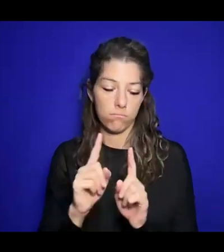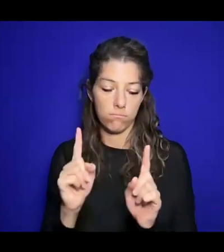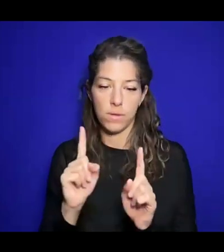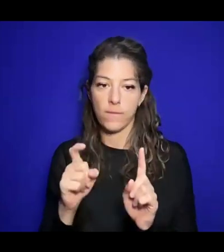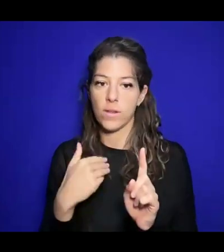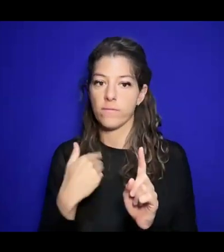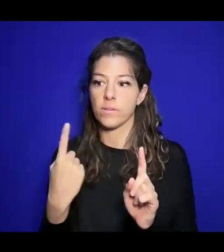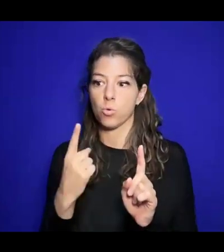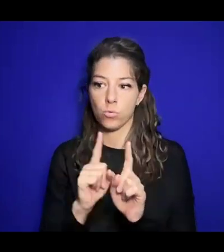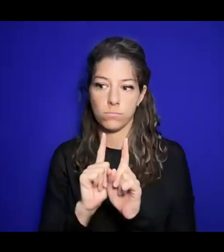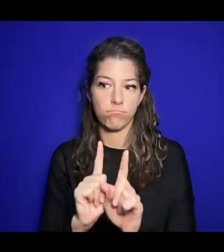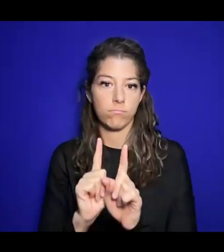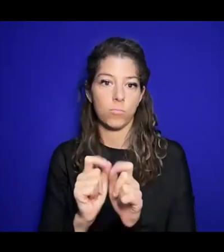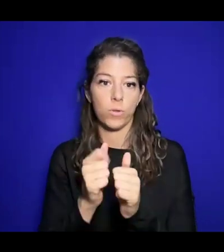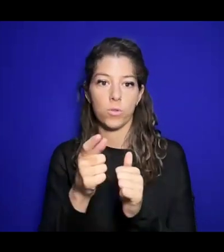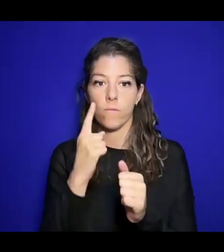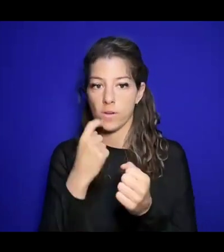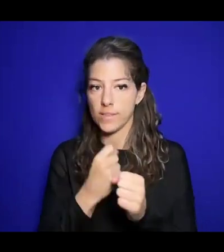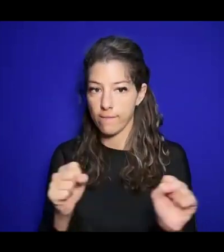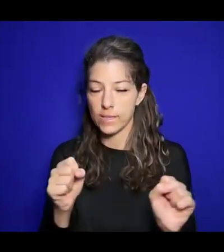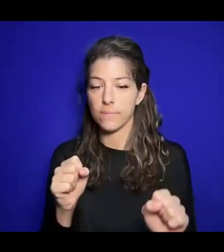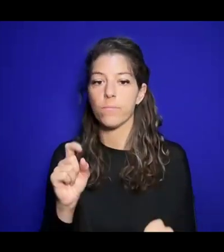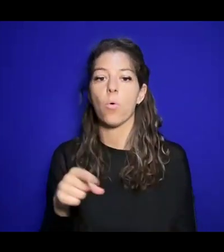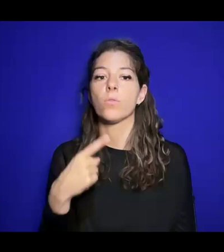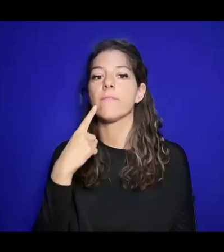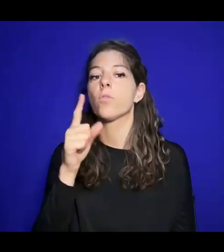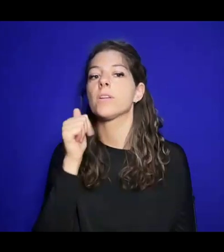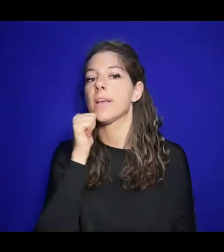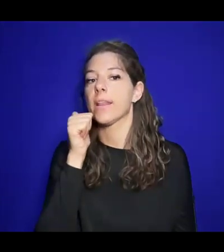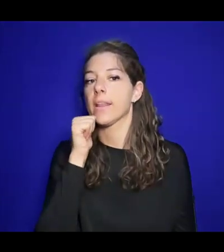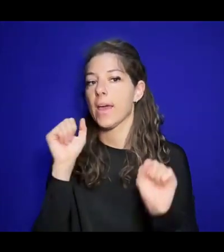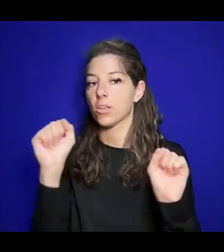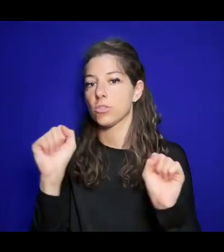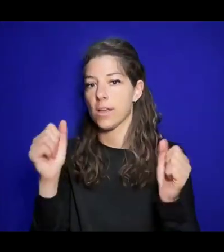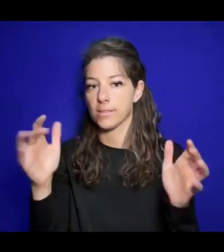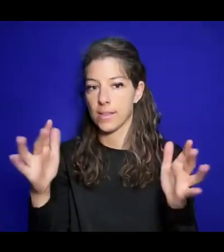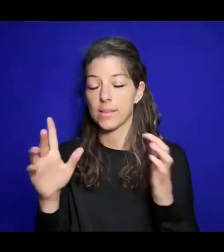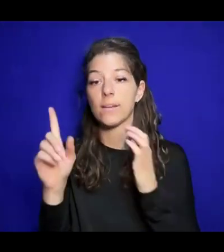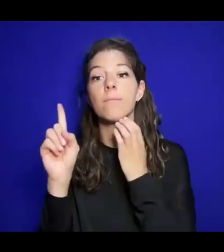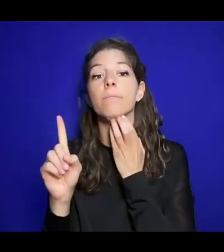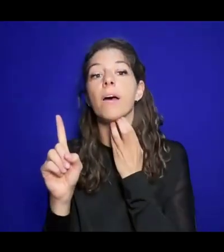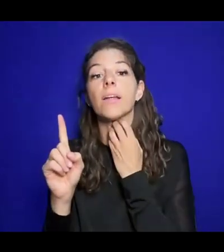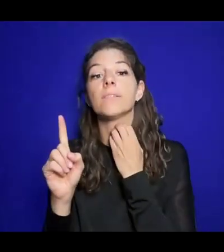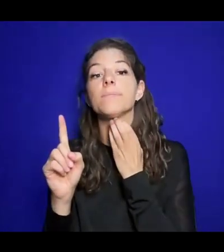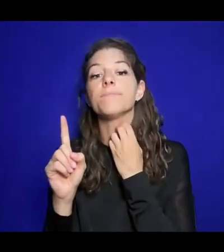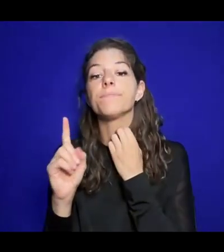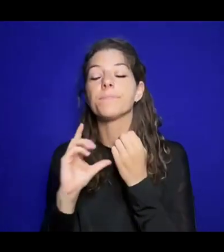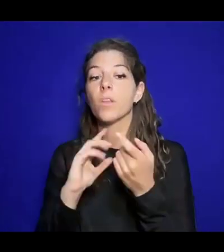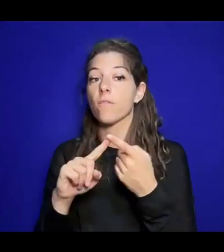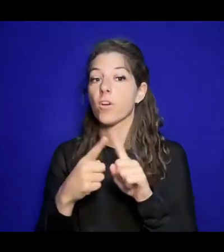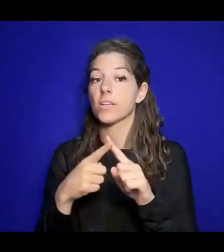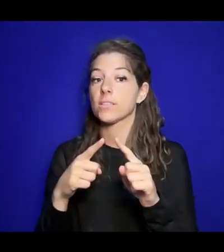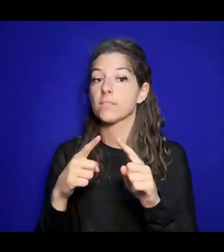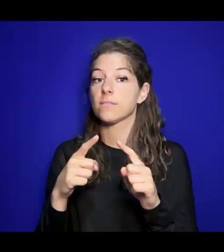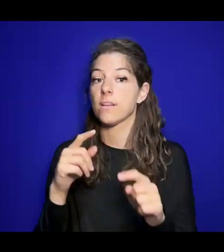somebody who's walking with you for safety, and it's only for your daily exercise. However, our friend of the